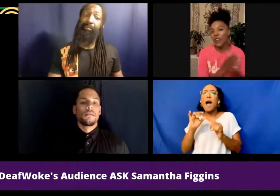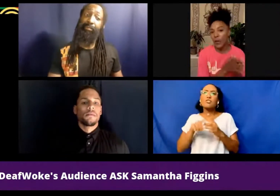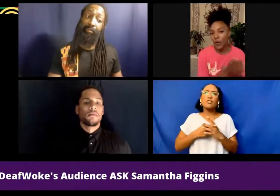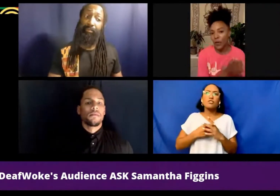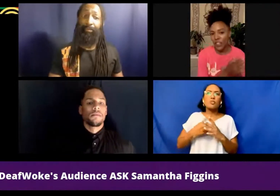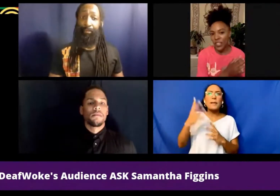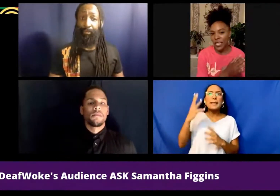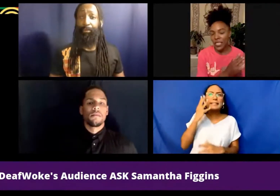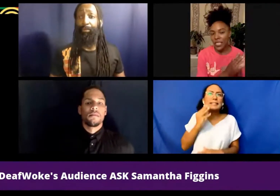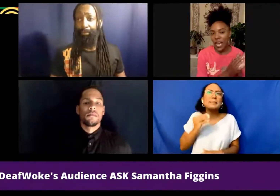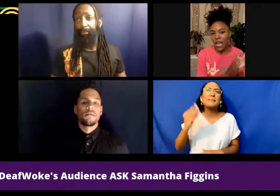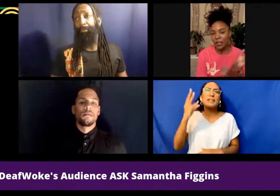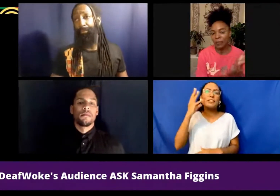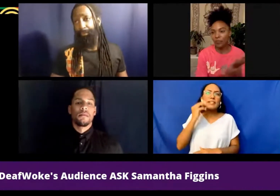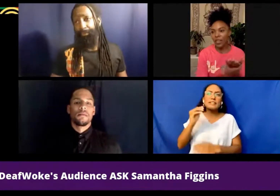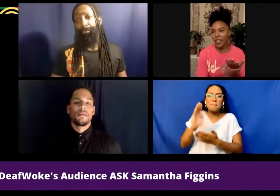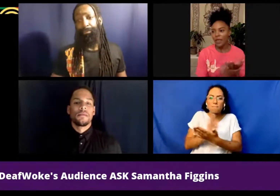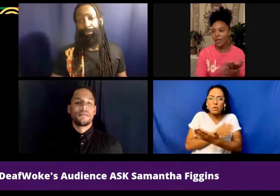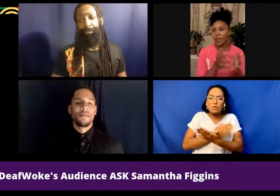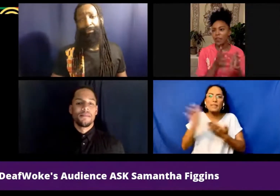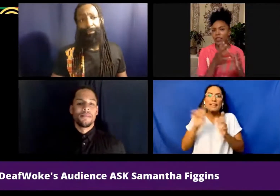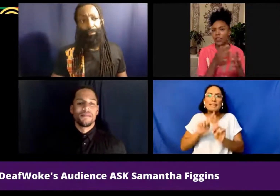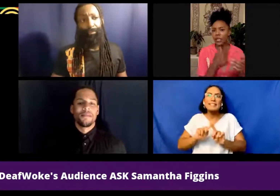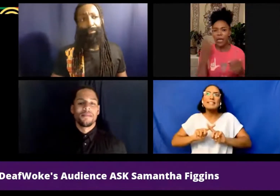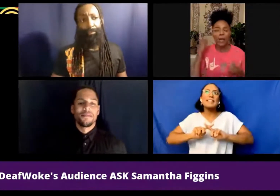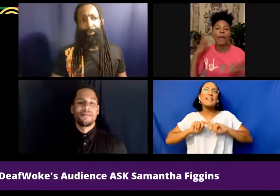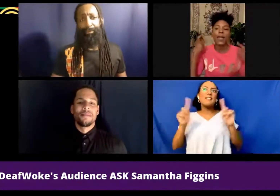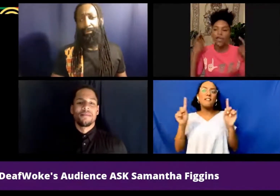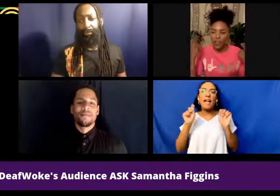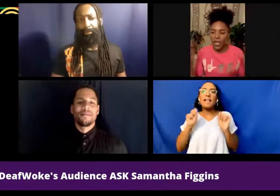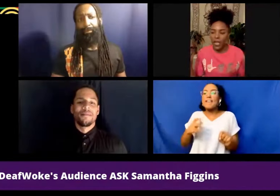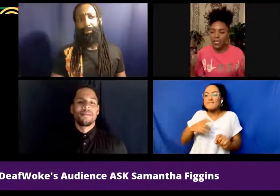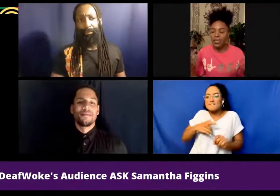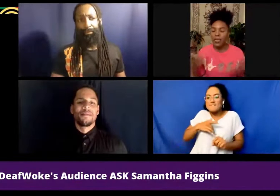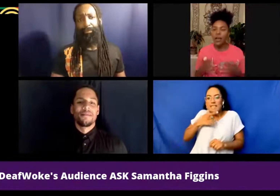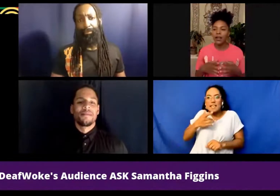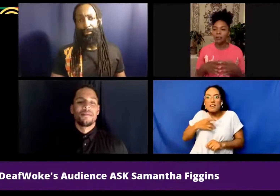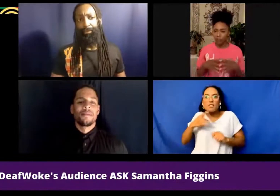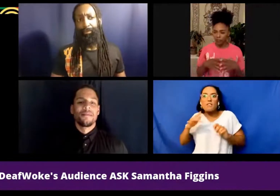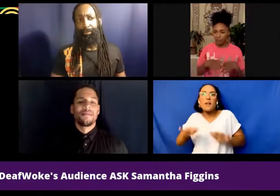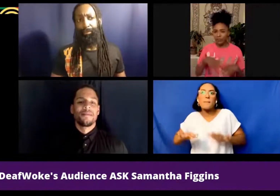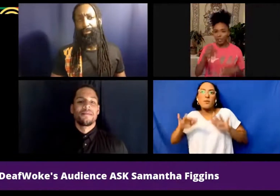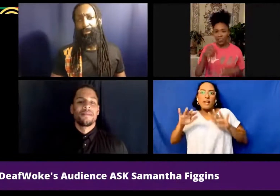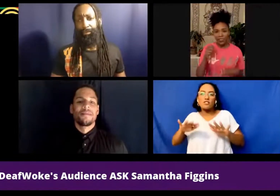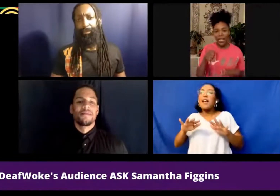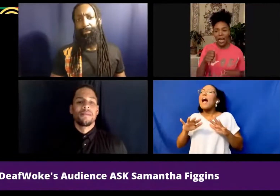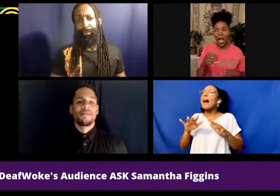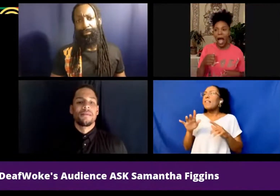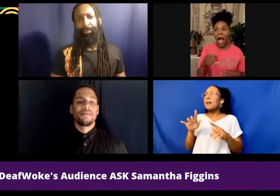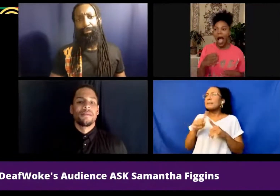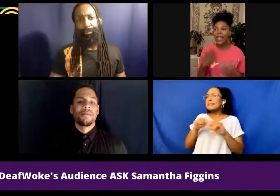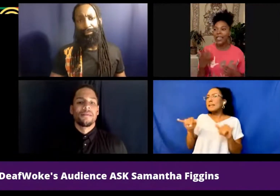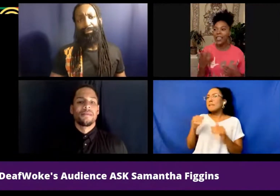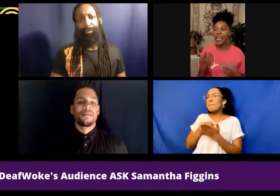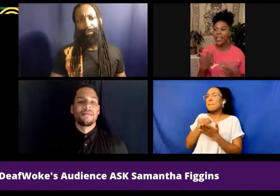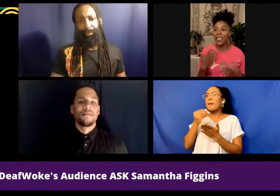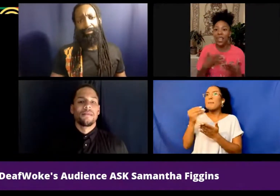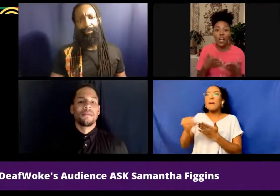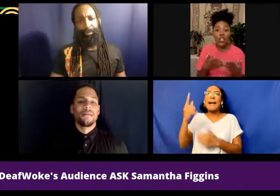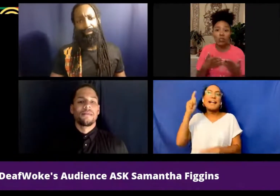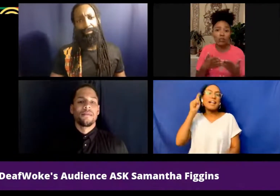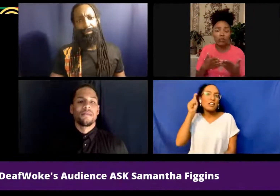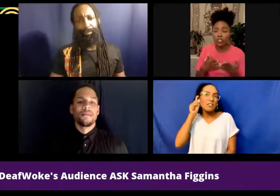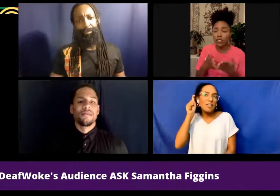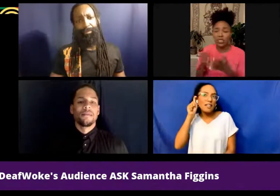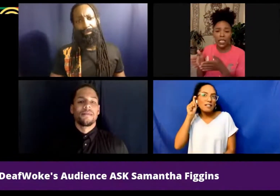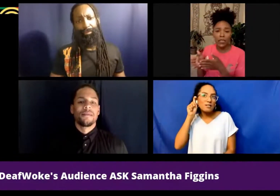to use vibration. And that was around the same time I got my hearing aids. So yeah, and then